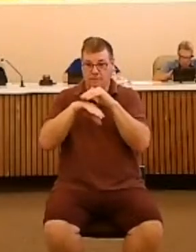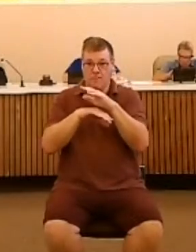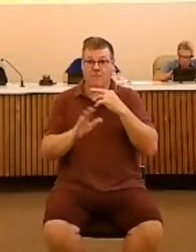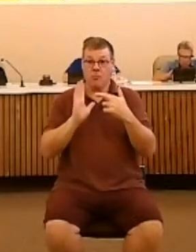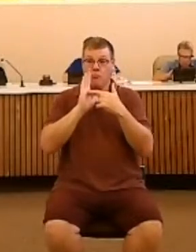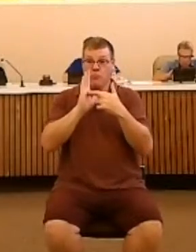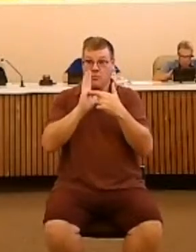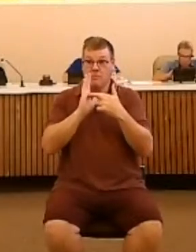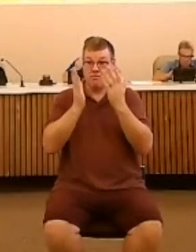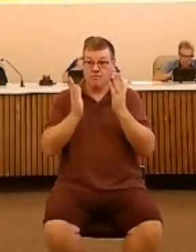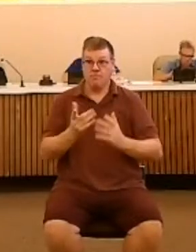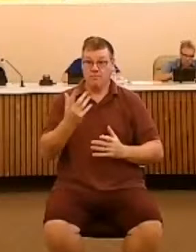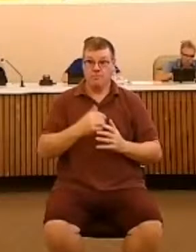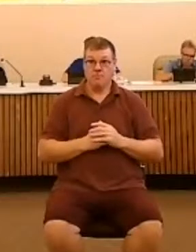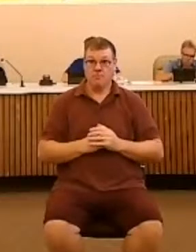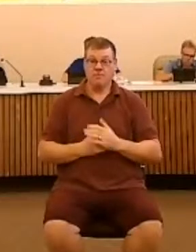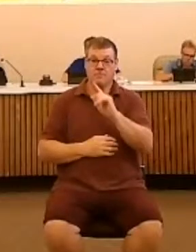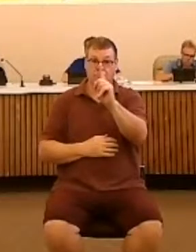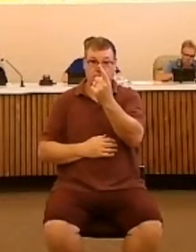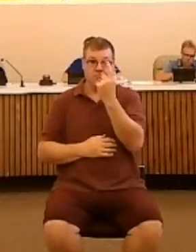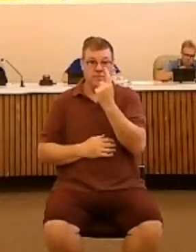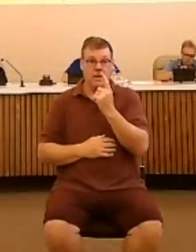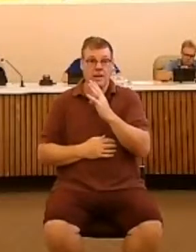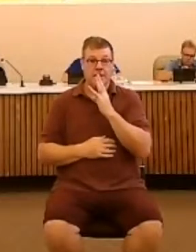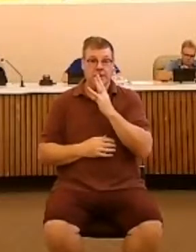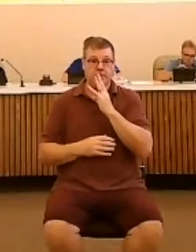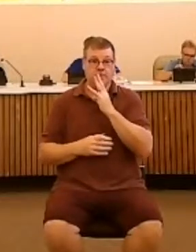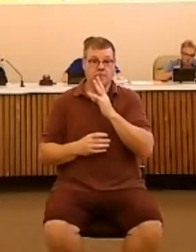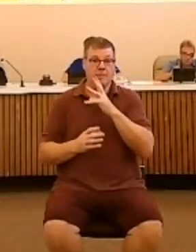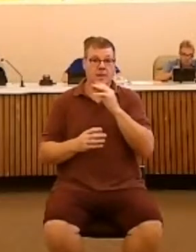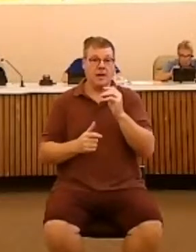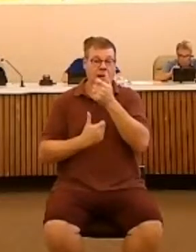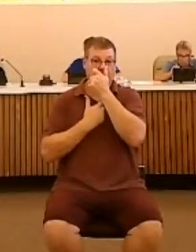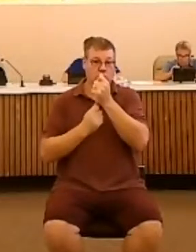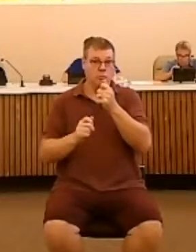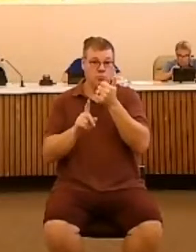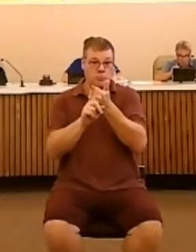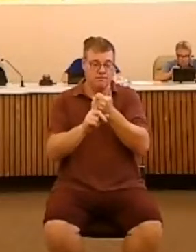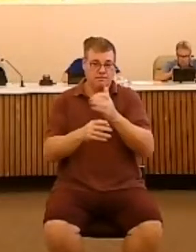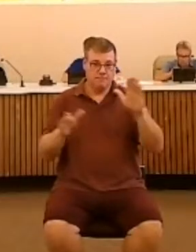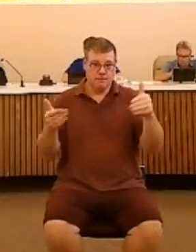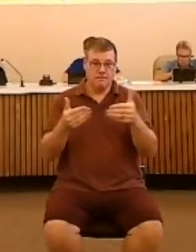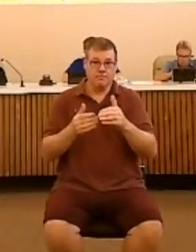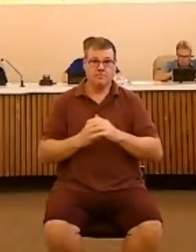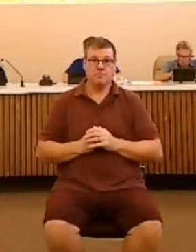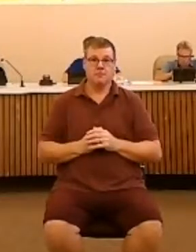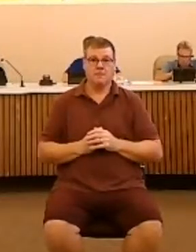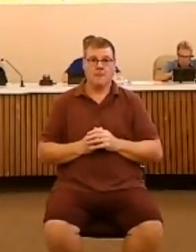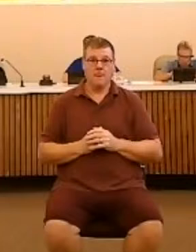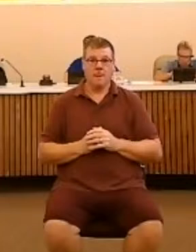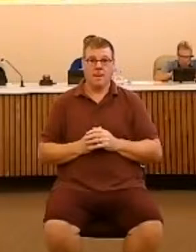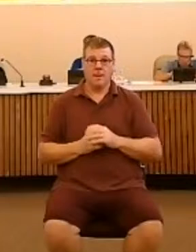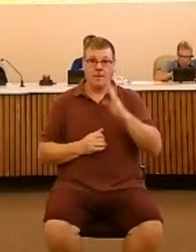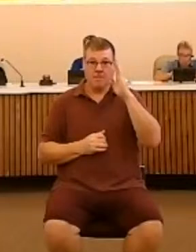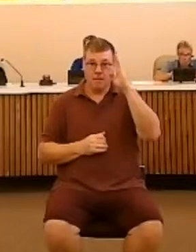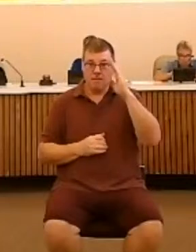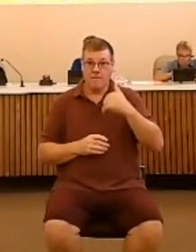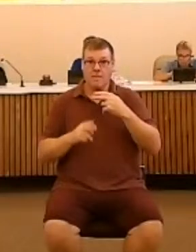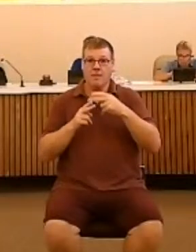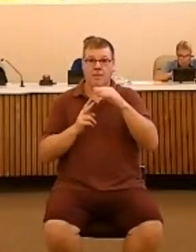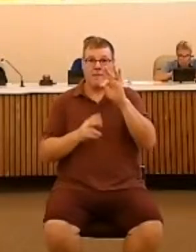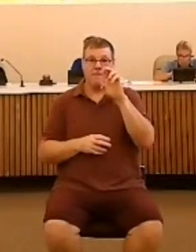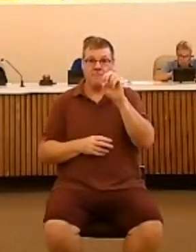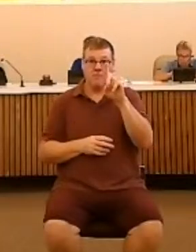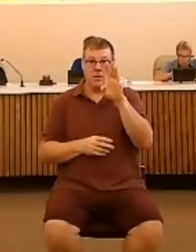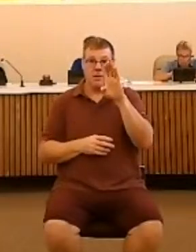from Chappie's. Come on up and speak, introduce yourself and what your affiliation with the application is. Hi, my name is Fred